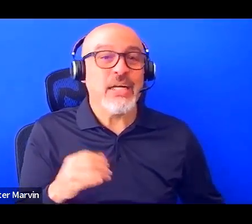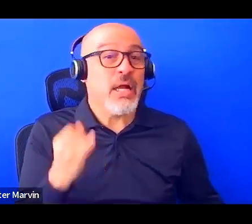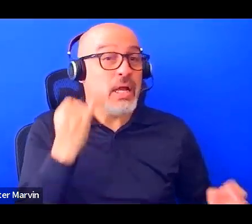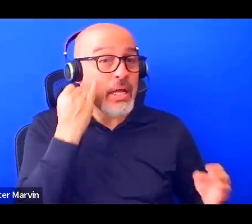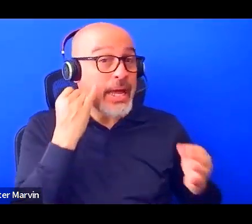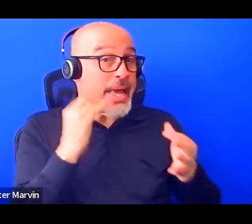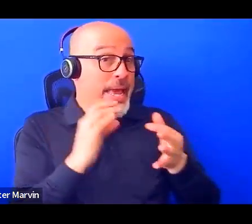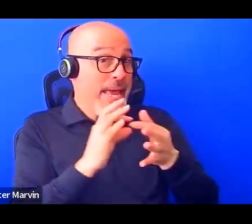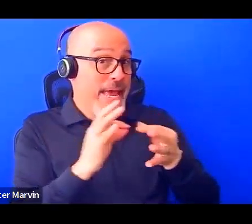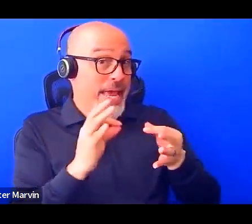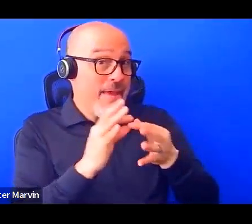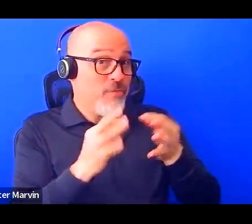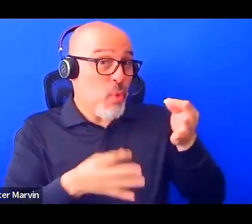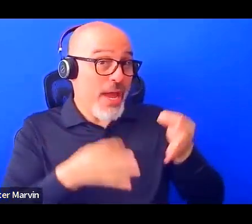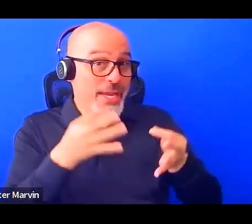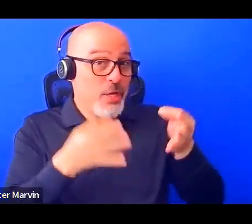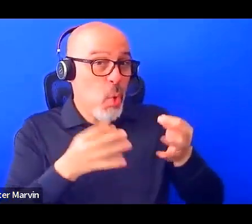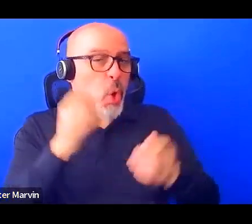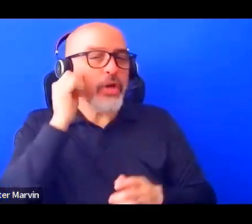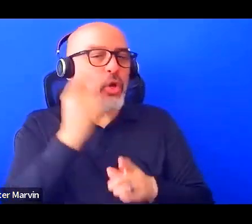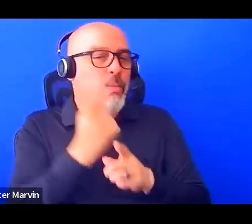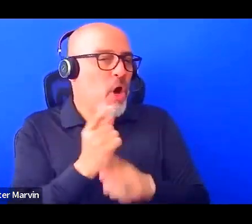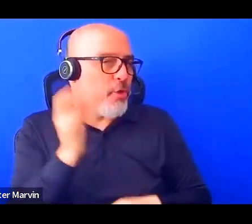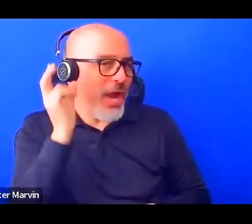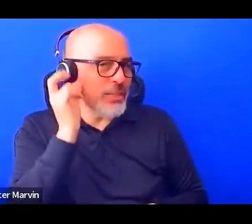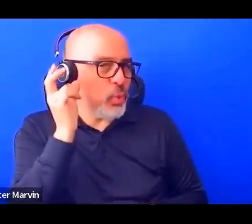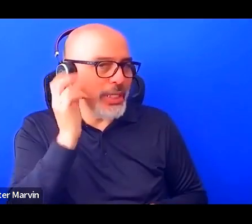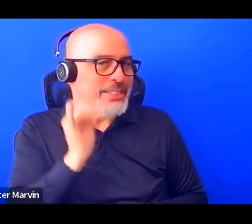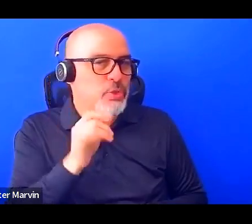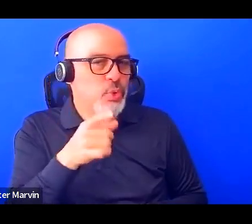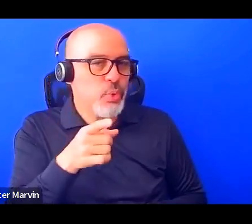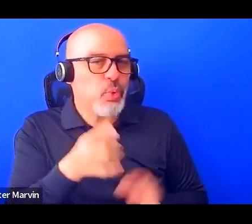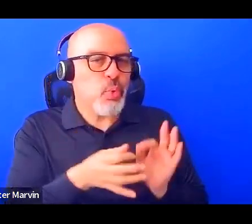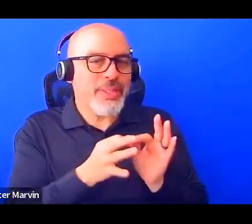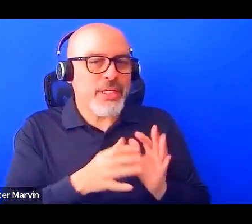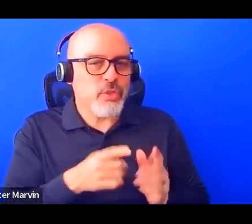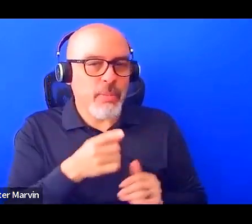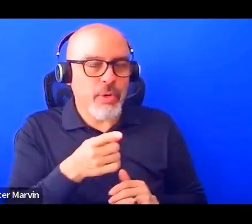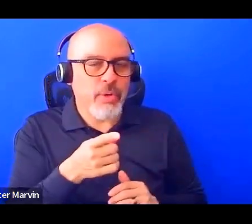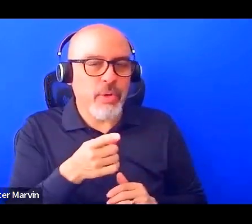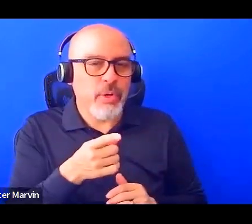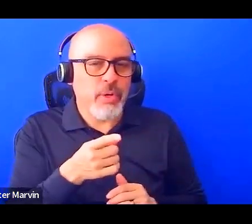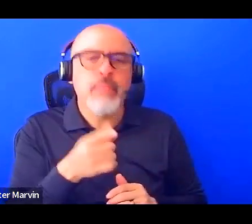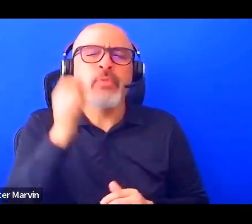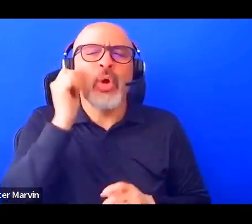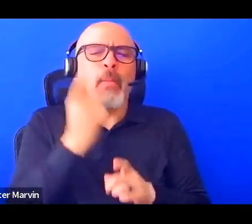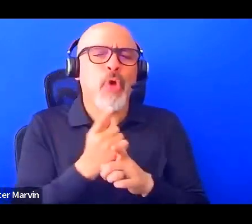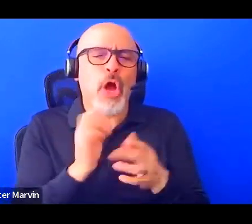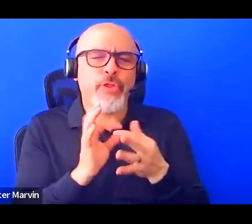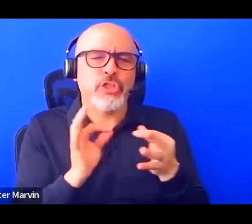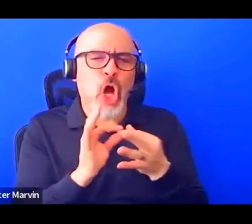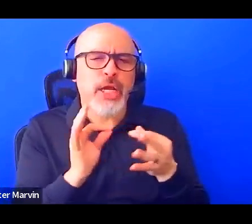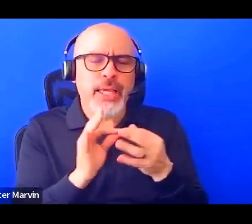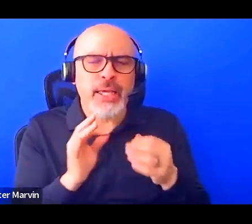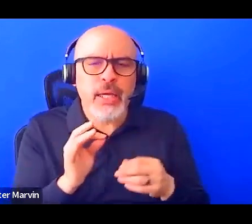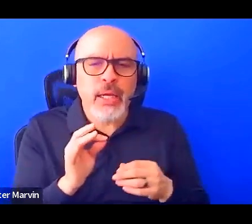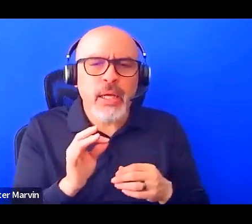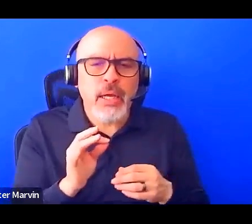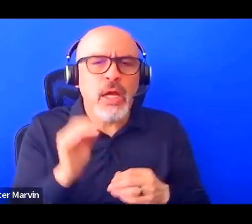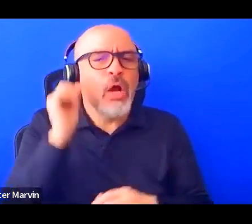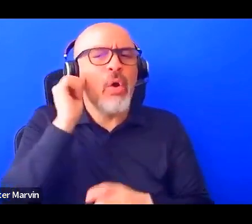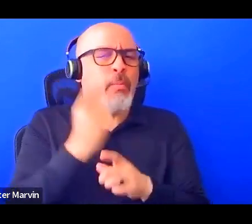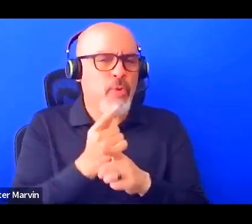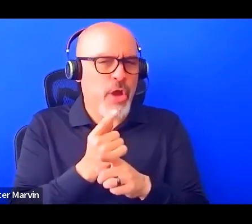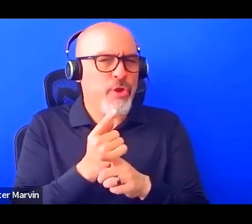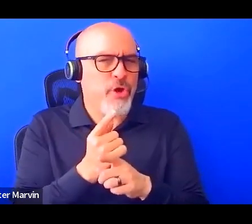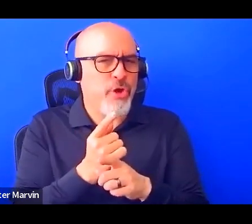your brother has a right to hear it. So I need you to come up here so your brother can hear or know what you're saying. So your brother wants to say something on the record. So